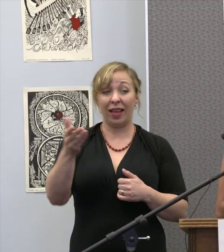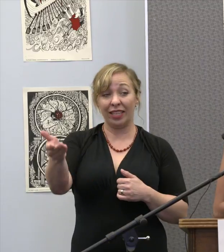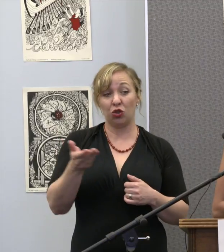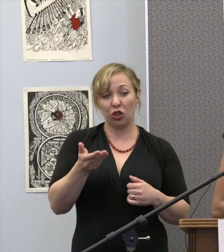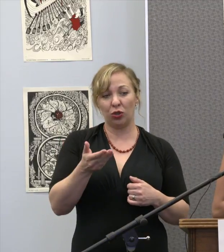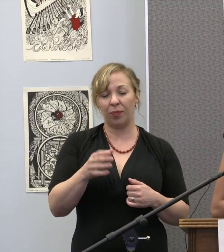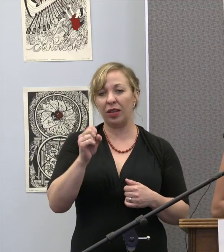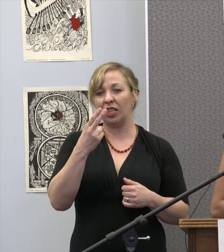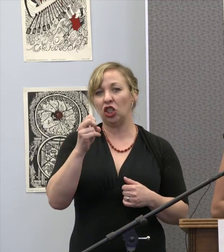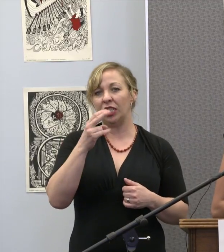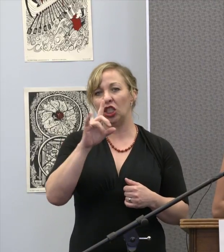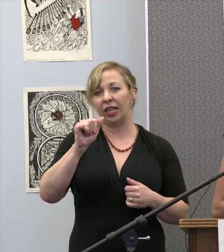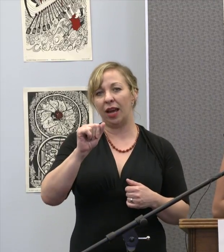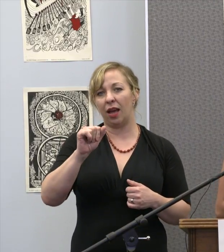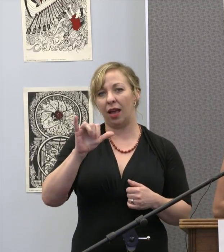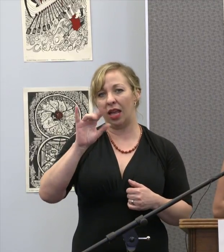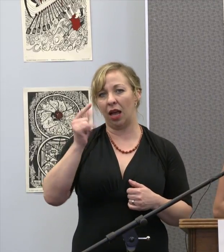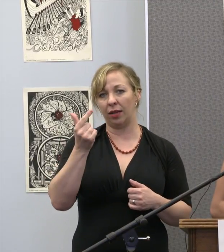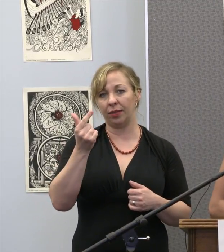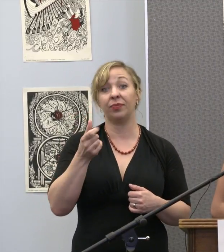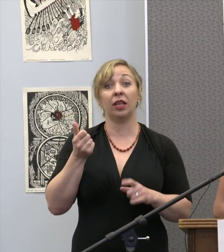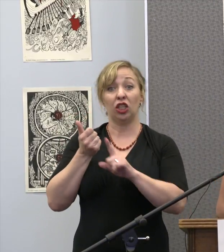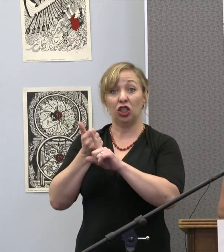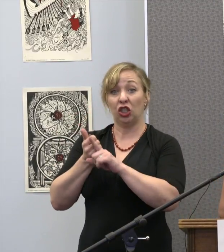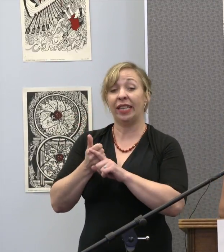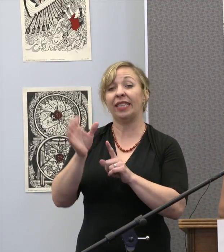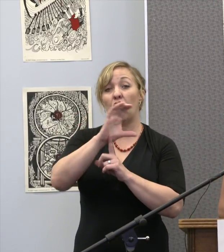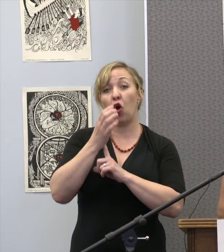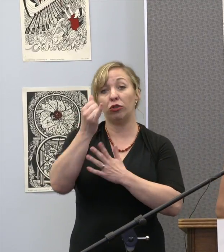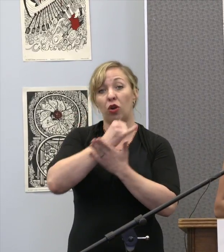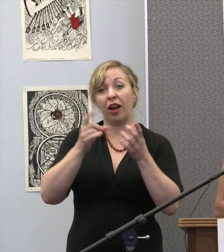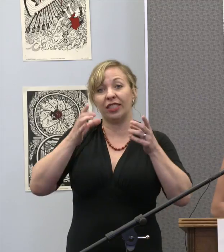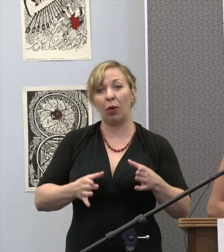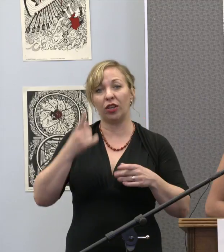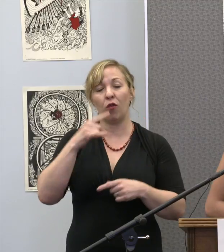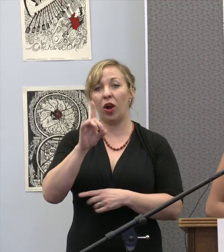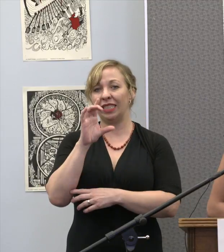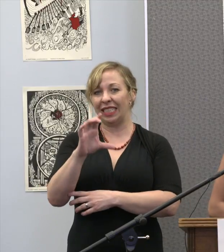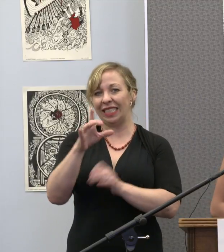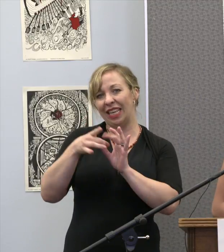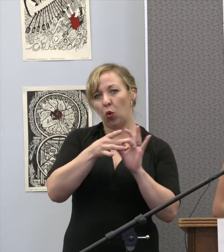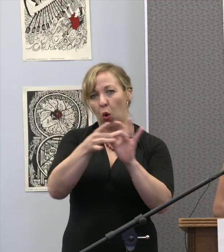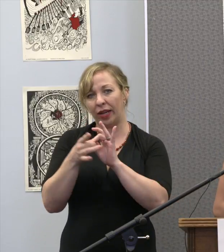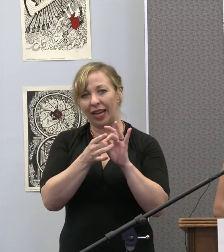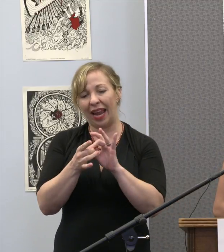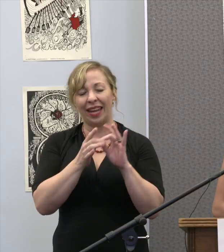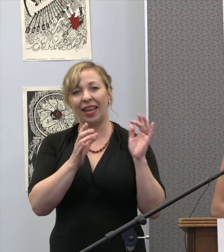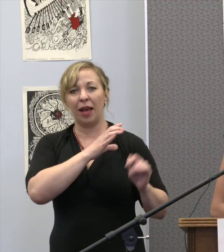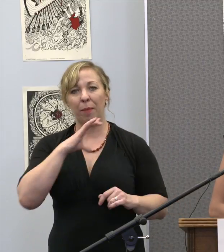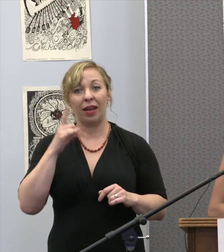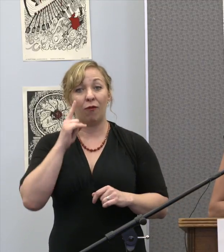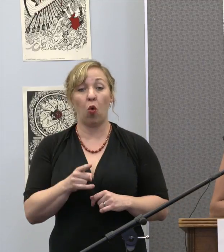introduce Shashida Young. Sashida is the Cultural Arts Director for the DC Coordinating Committee of the Poor